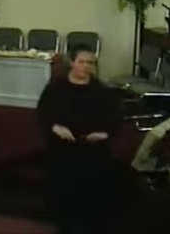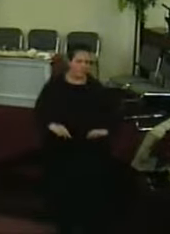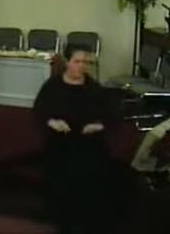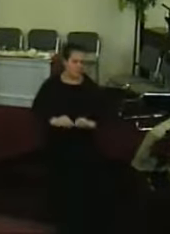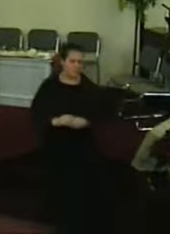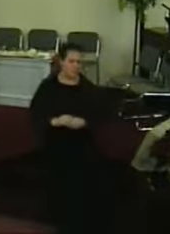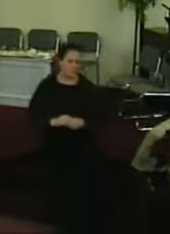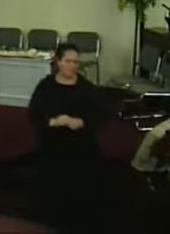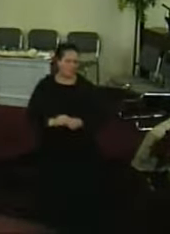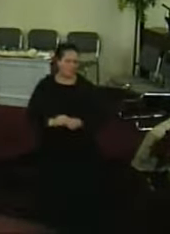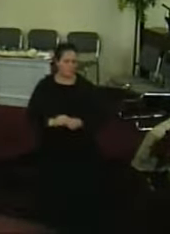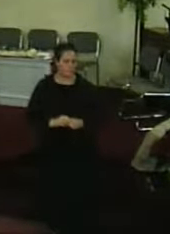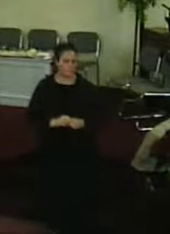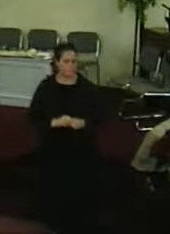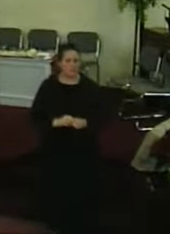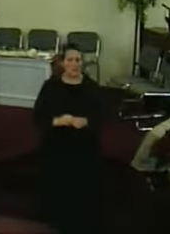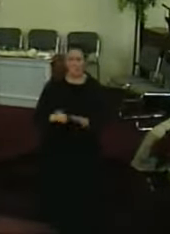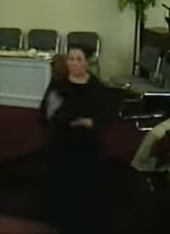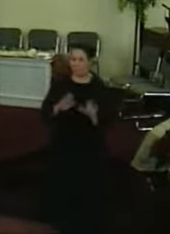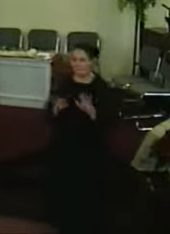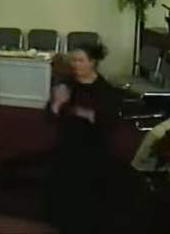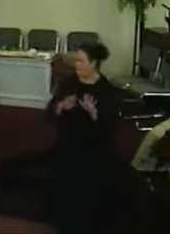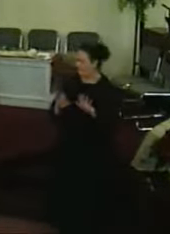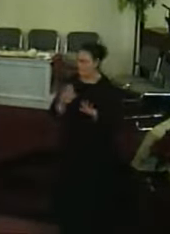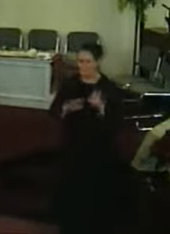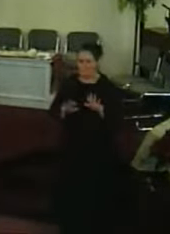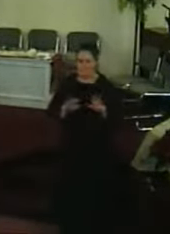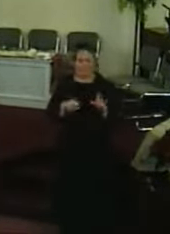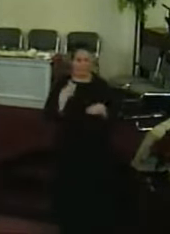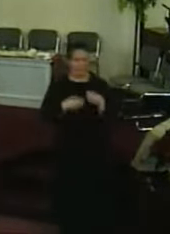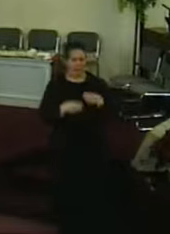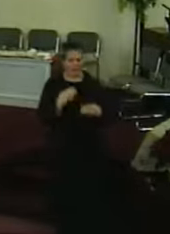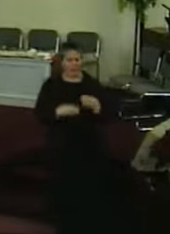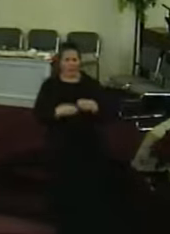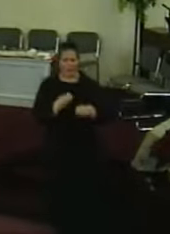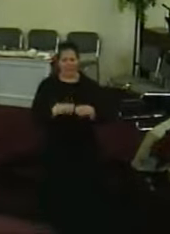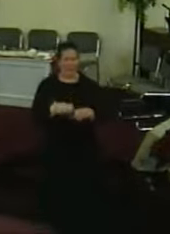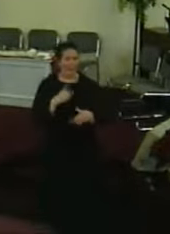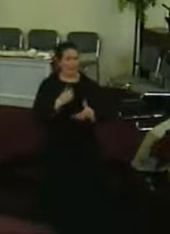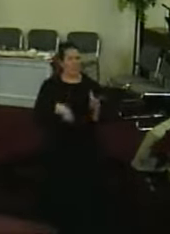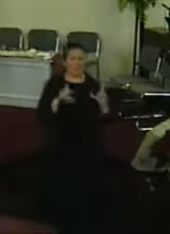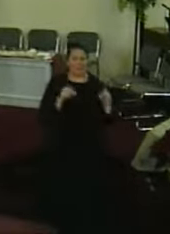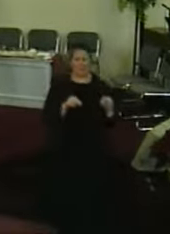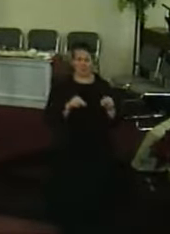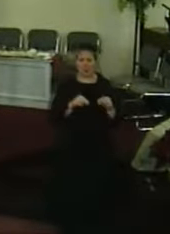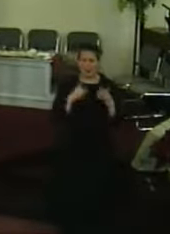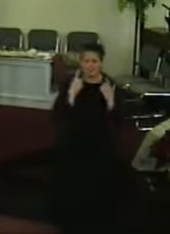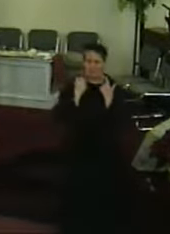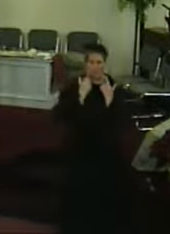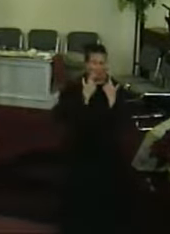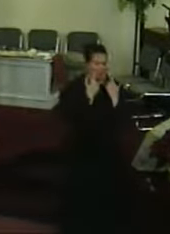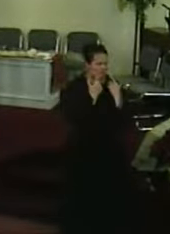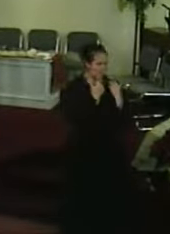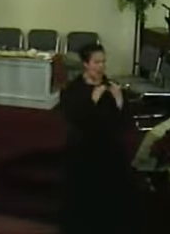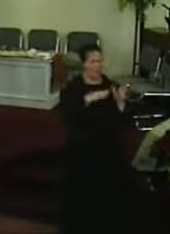So they're all looking at the problem. Oh, my God. Oh, what are we going to do? Oh, why'd you bring us out here to